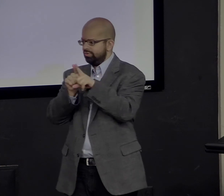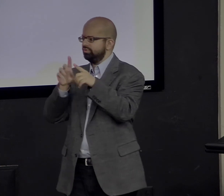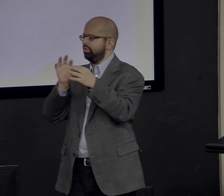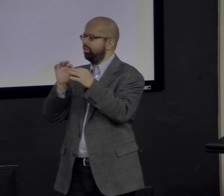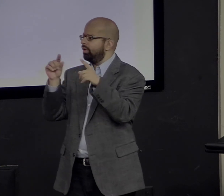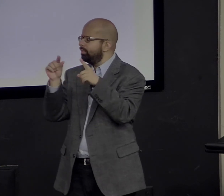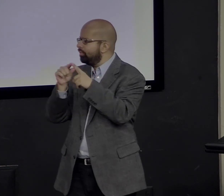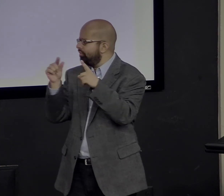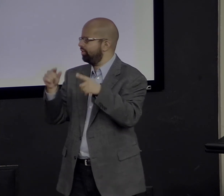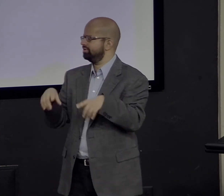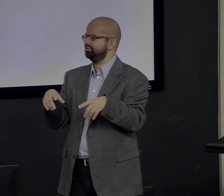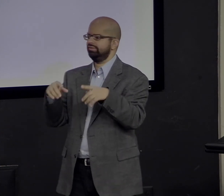phonology.